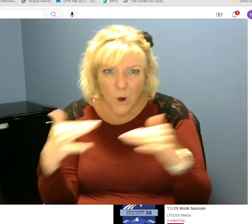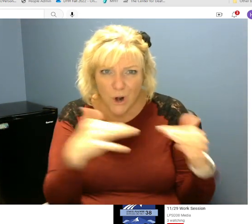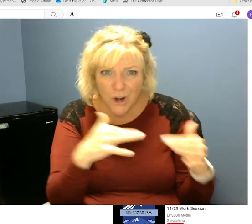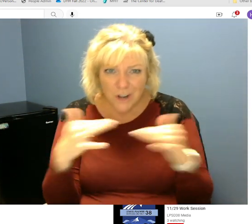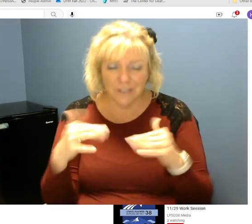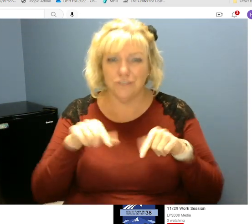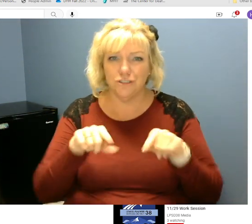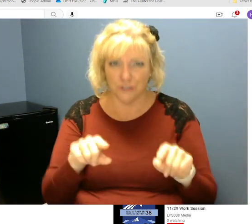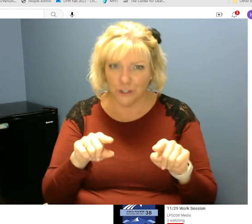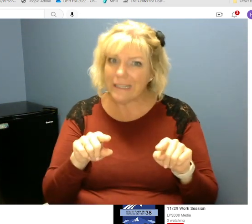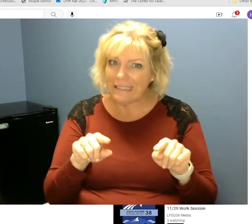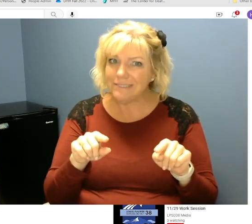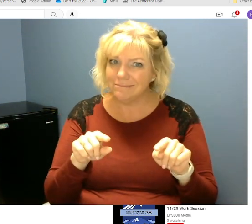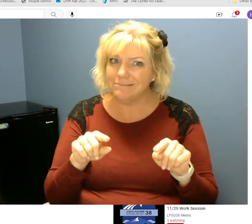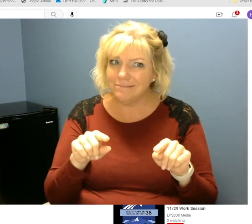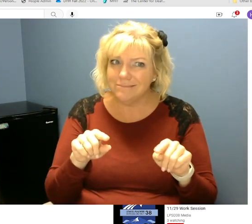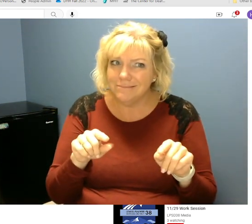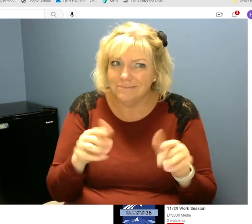the Confederate